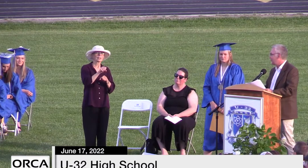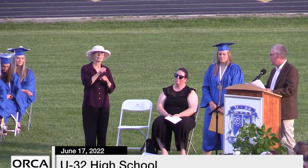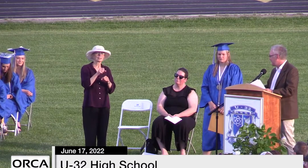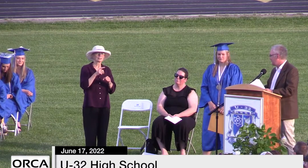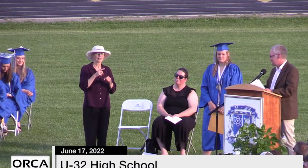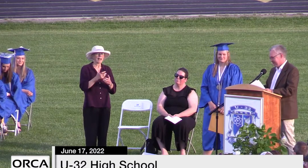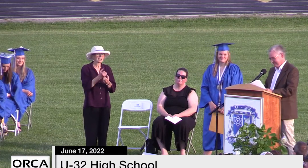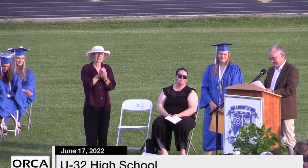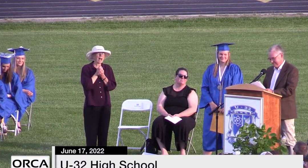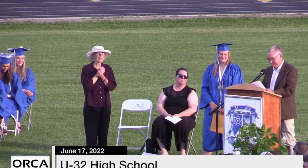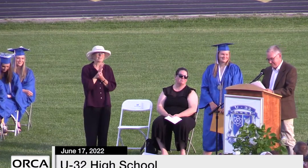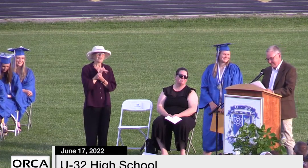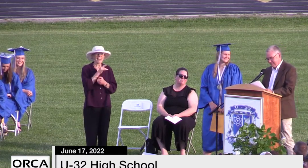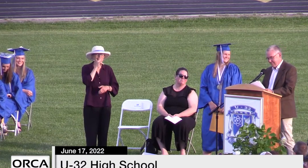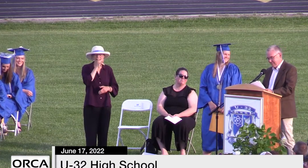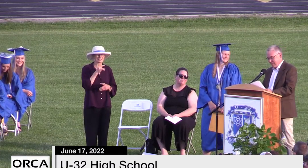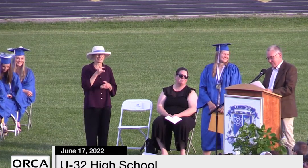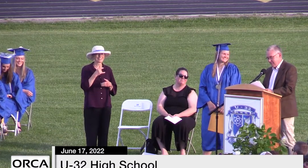Love this kid.